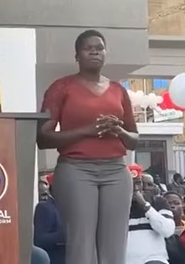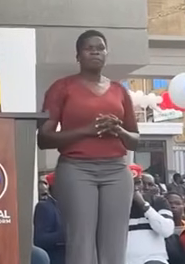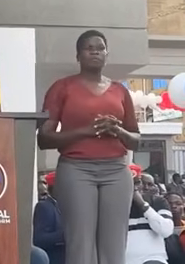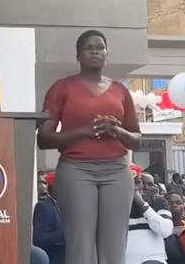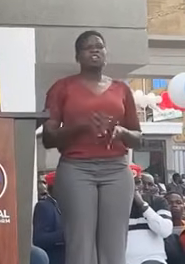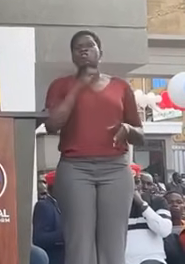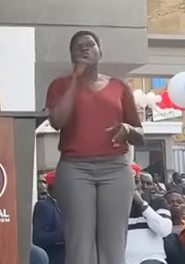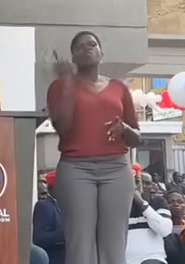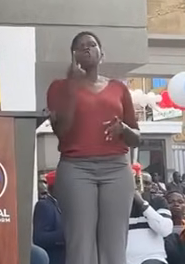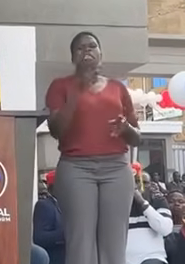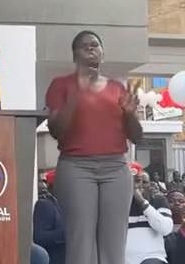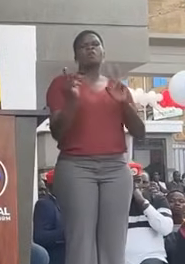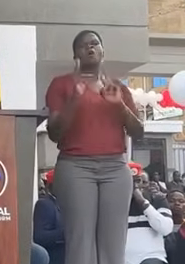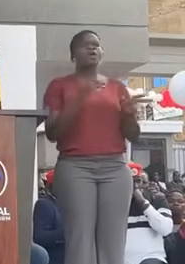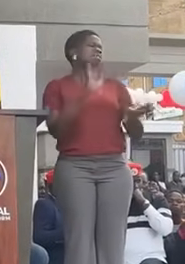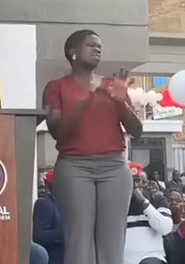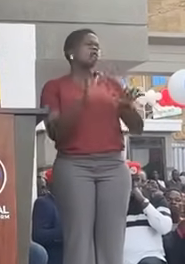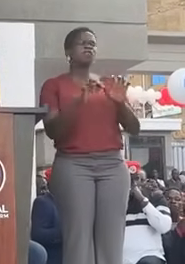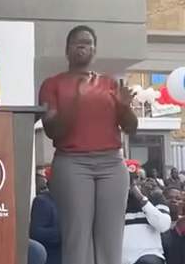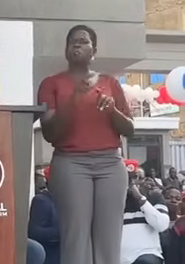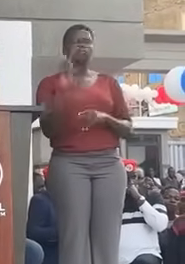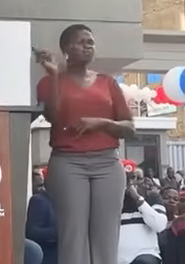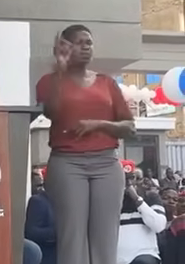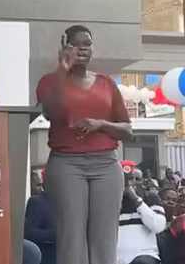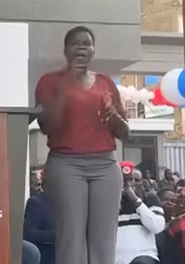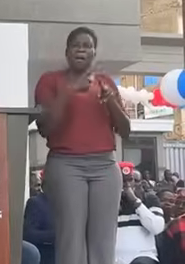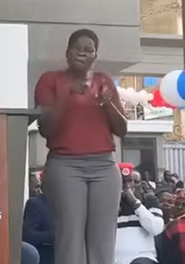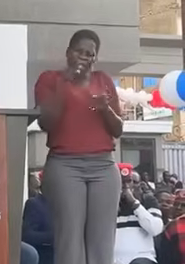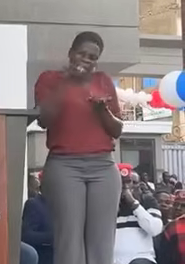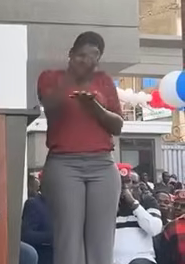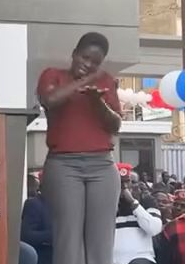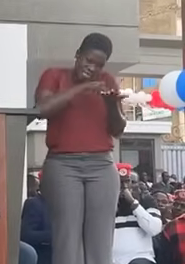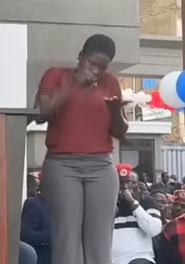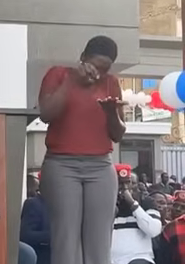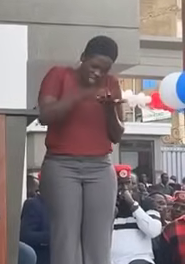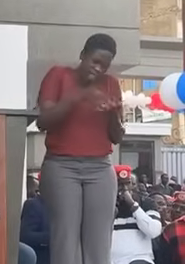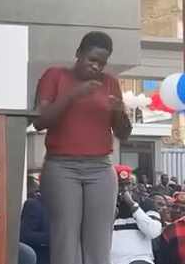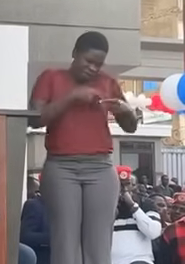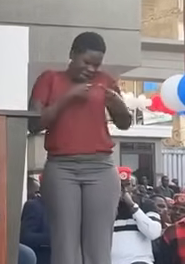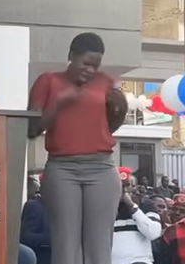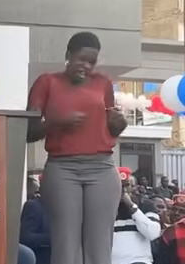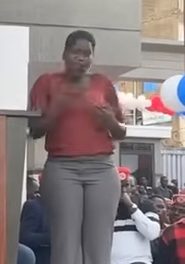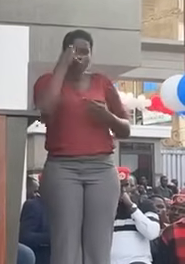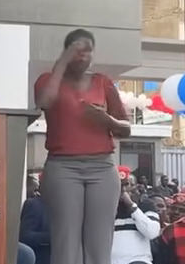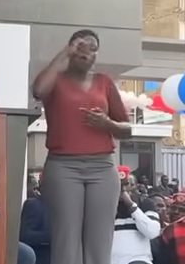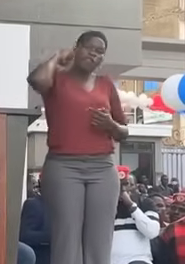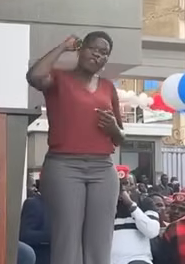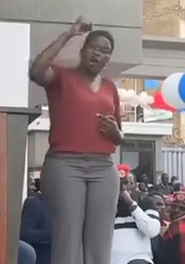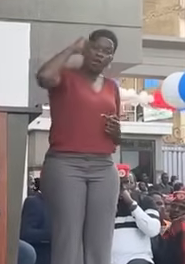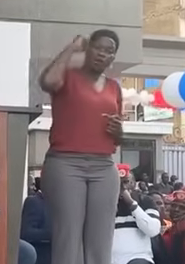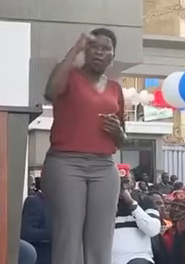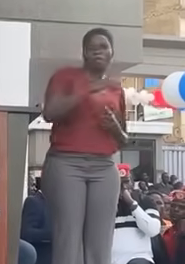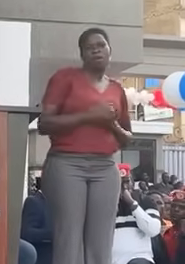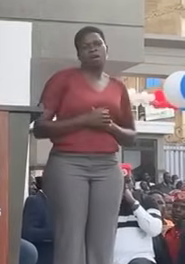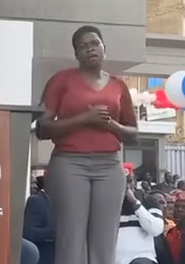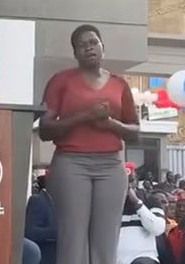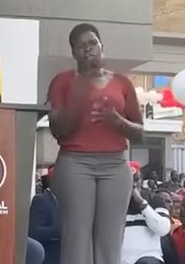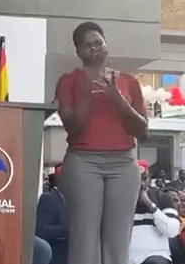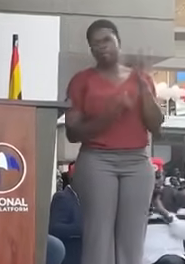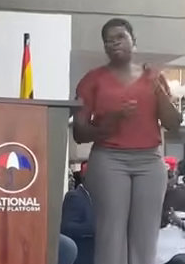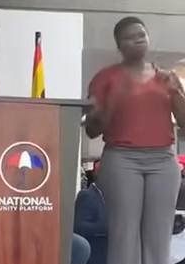Sit still up to the church, Irina. Nayeche ntabiro yomutima gwa People Power utakolachi